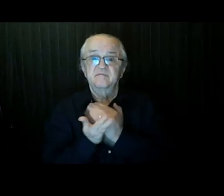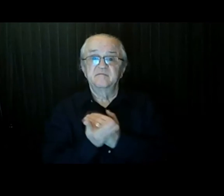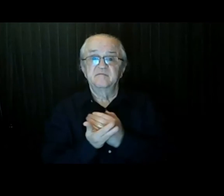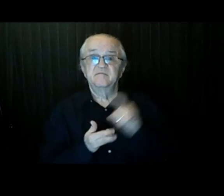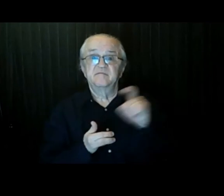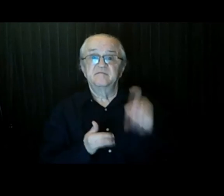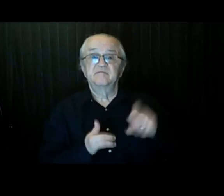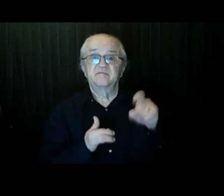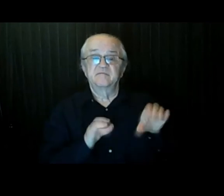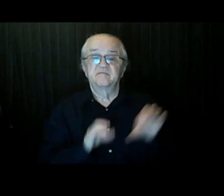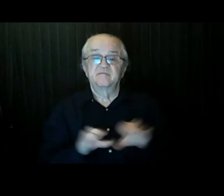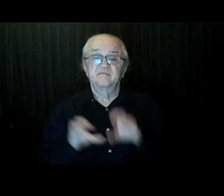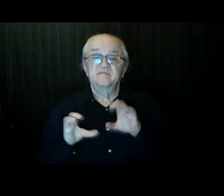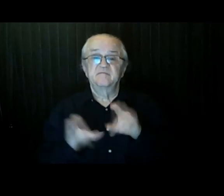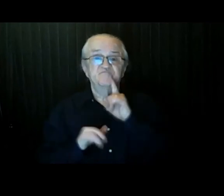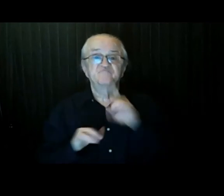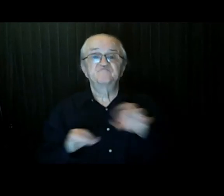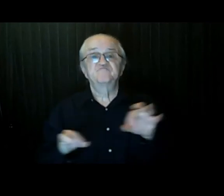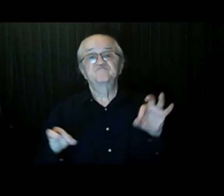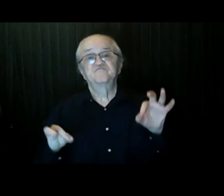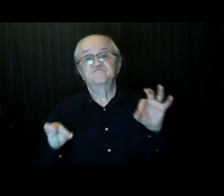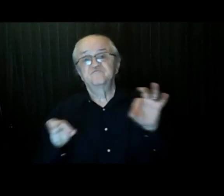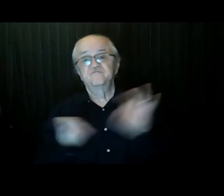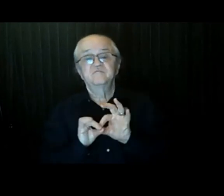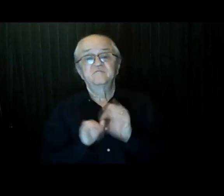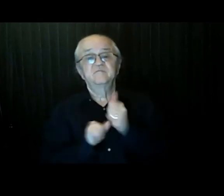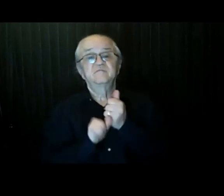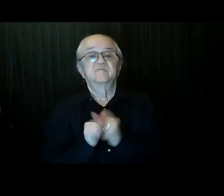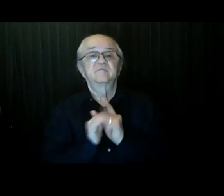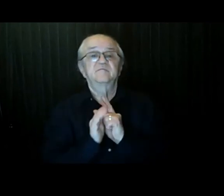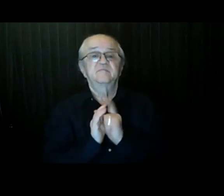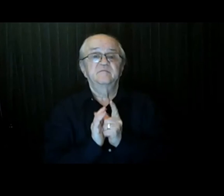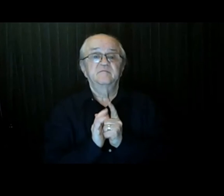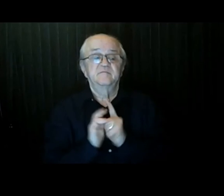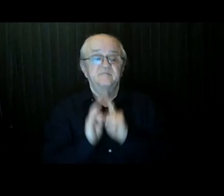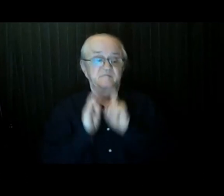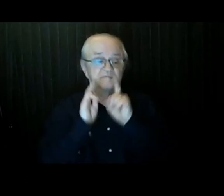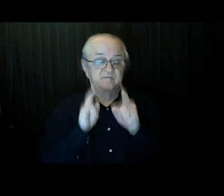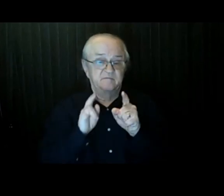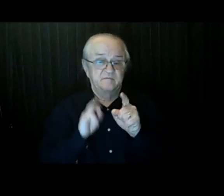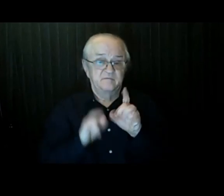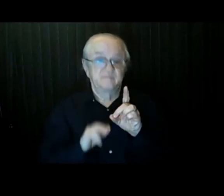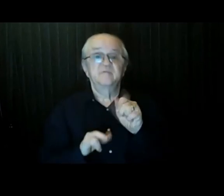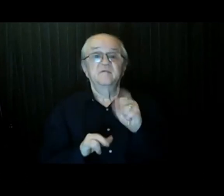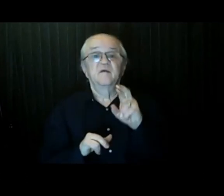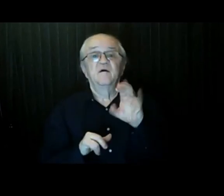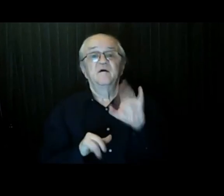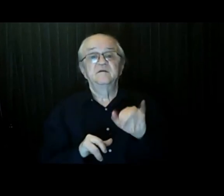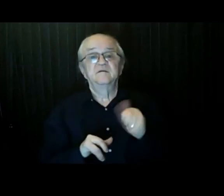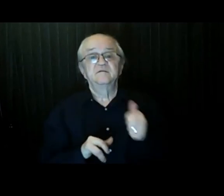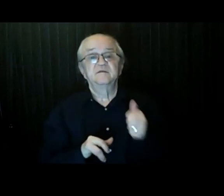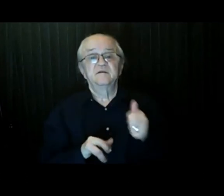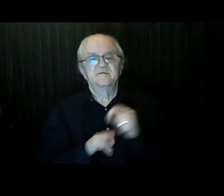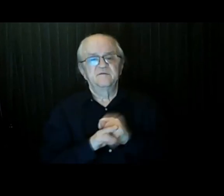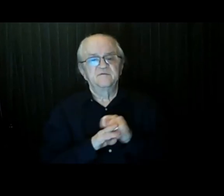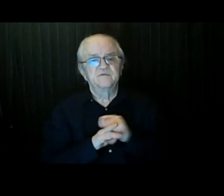bucket list. It is well worth every minute you can spend there. Darci is many things, including a trainer